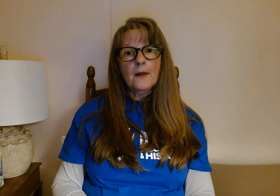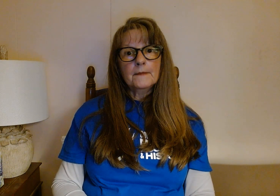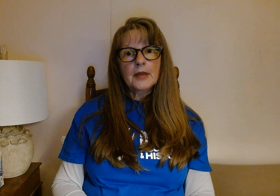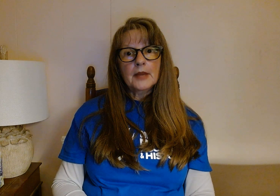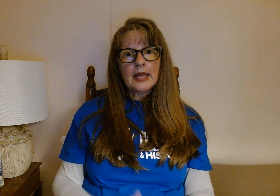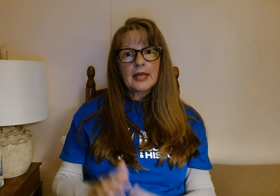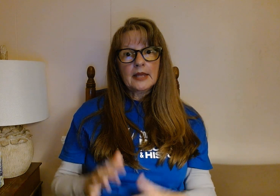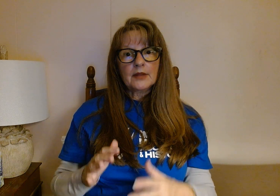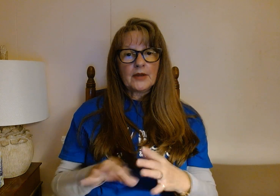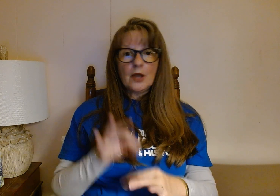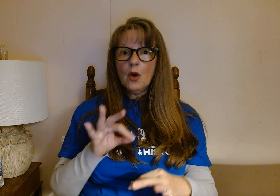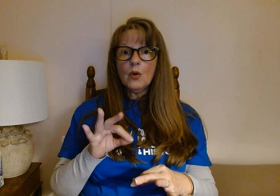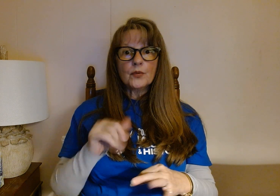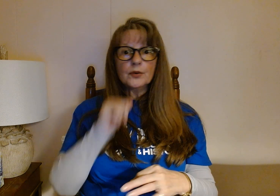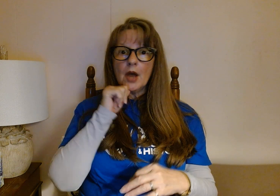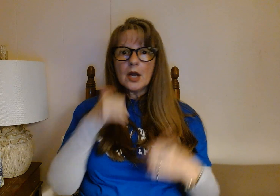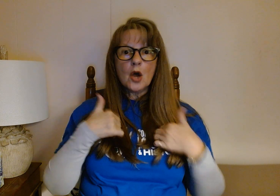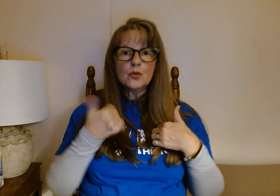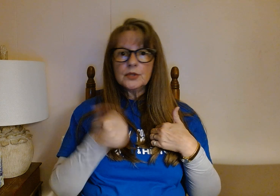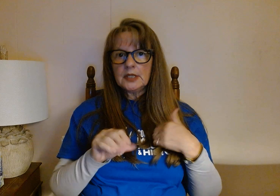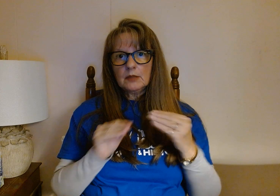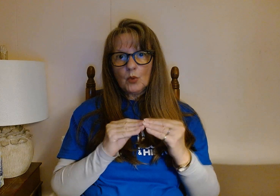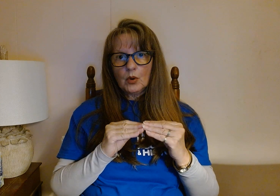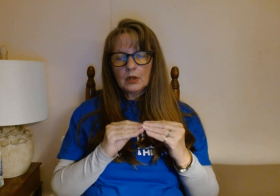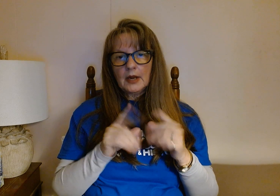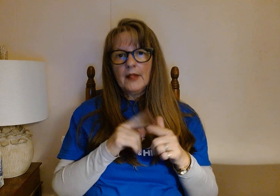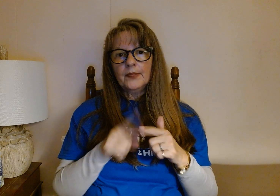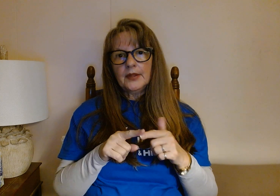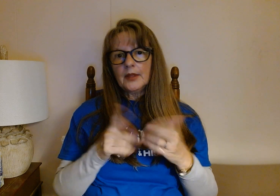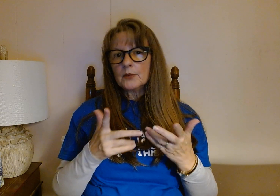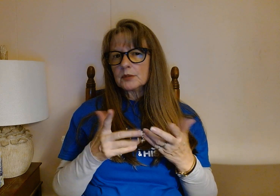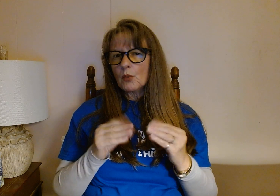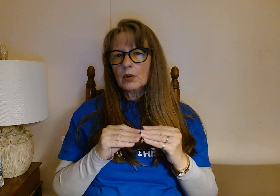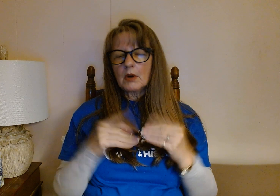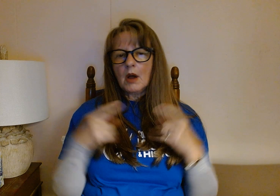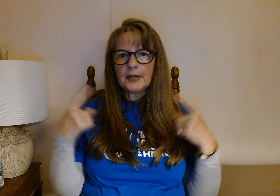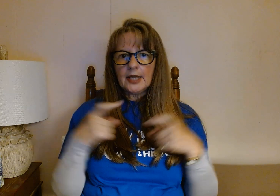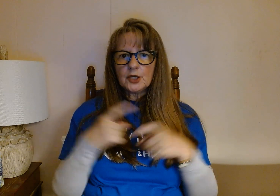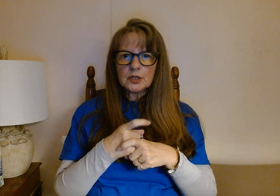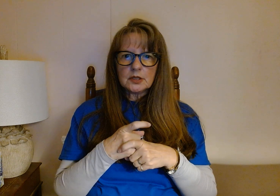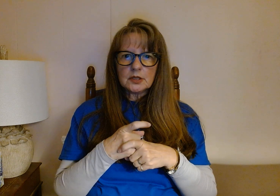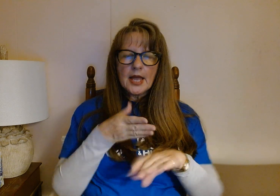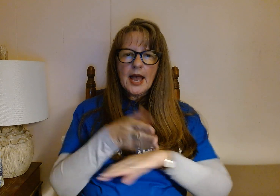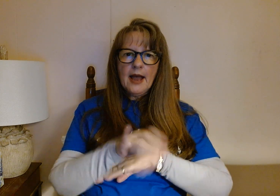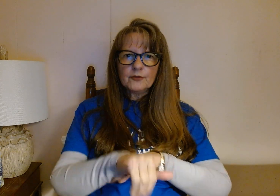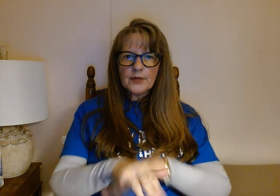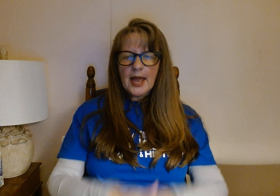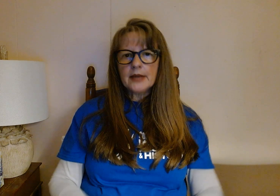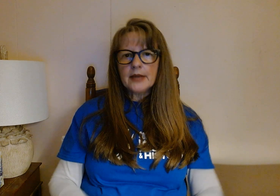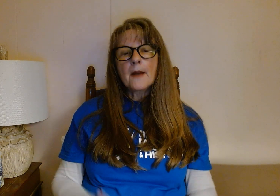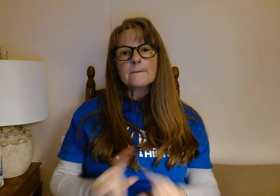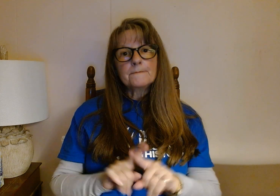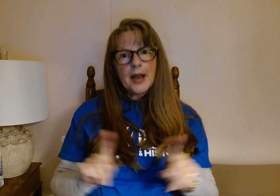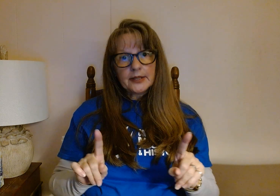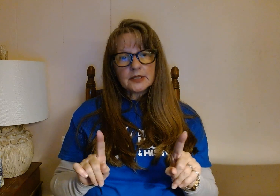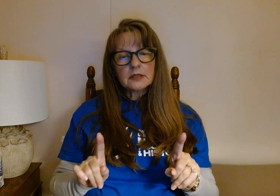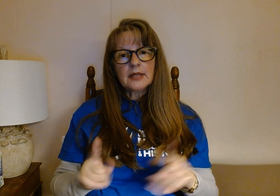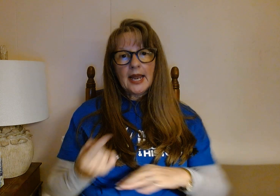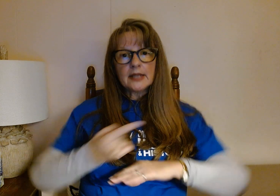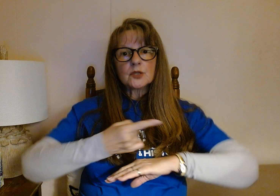And they found, they're not owned anymore. And then there was more complications after that. But that is what